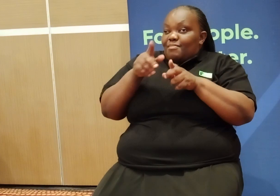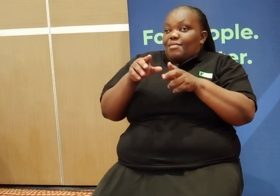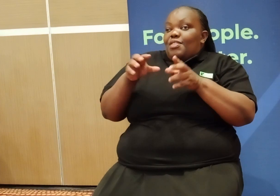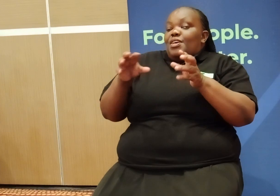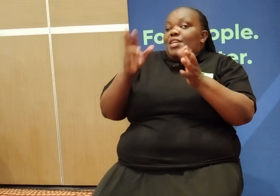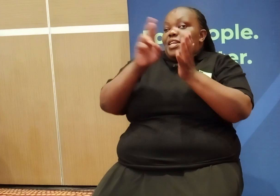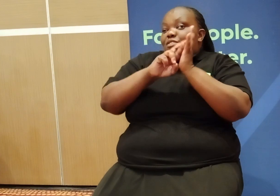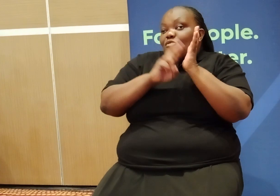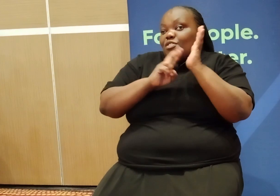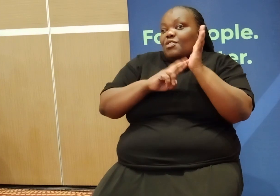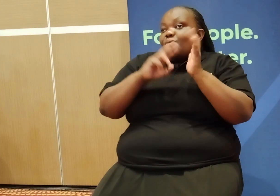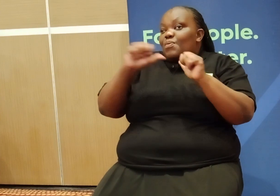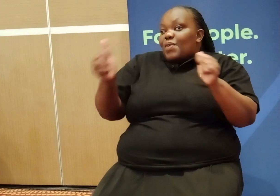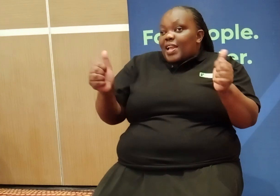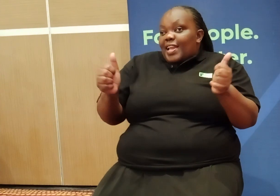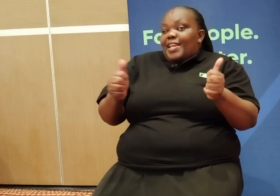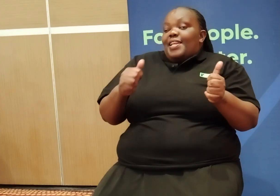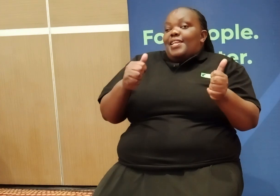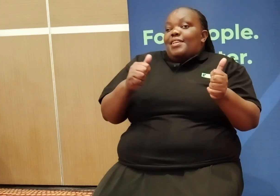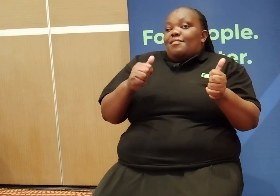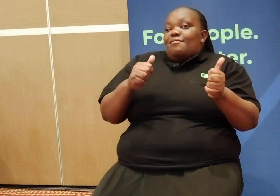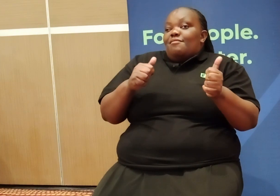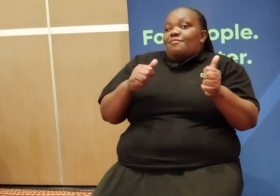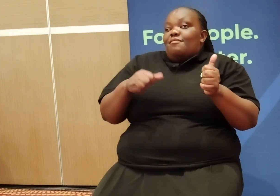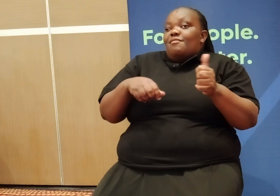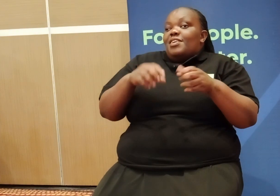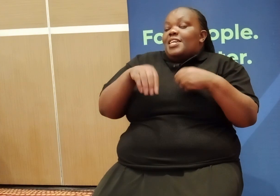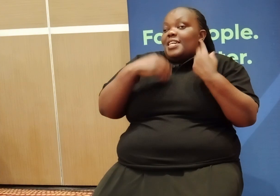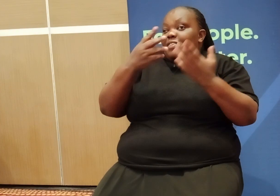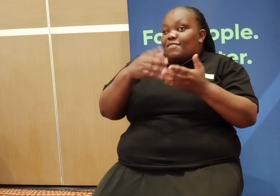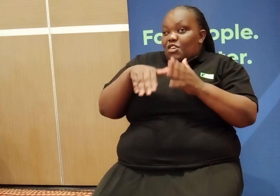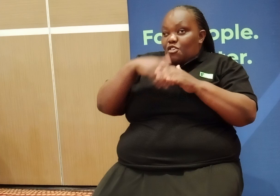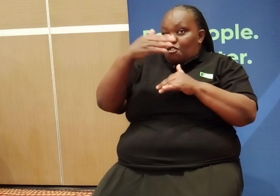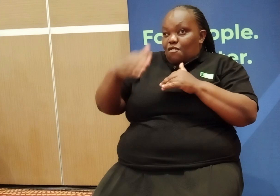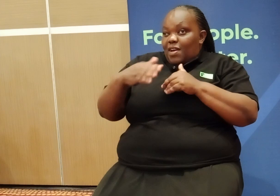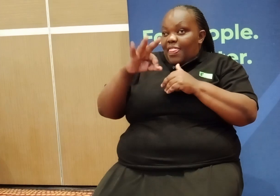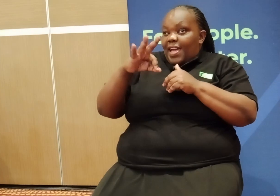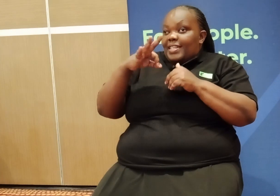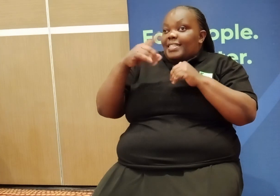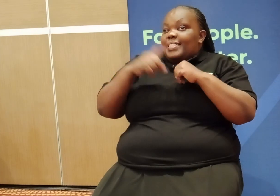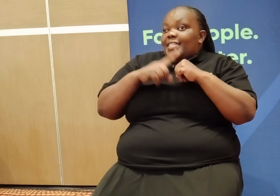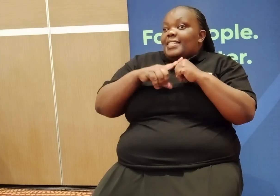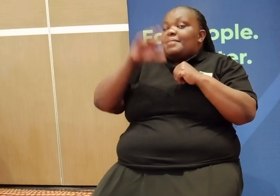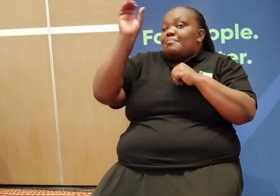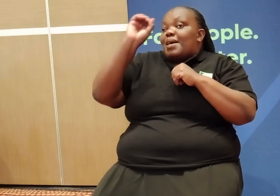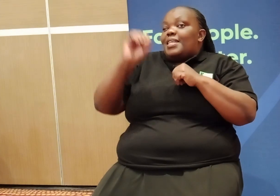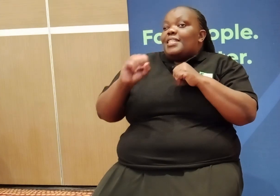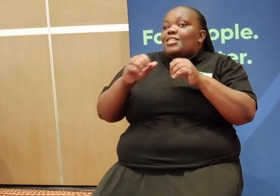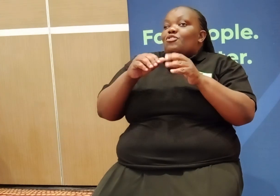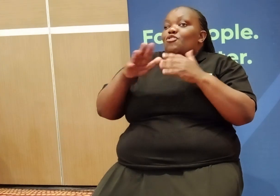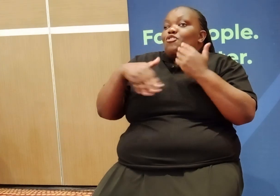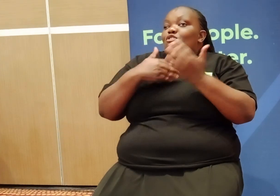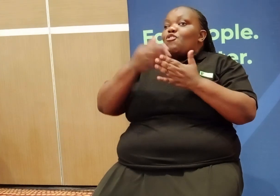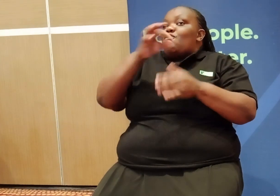recorded impressive performance, delivering over 36% of the overall profit after